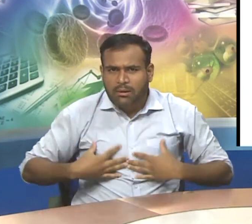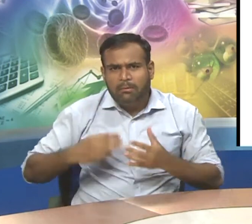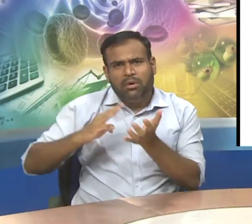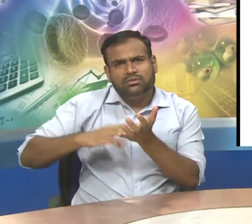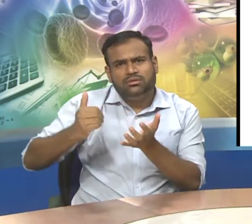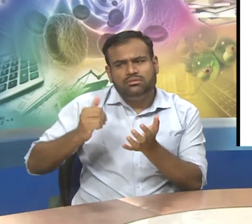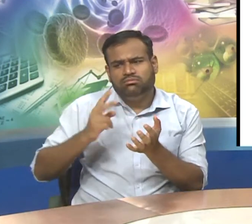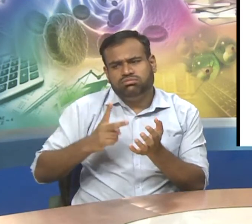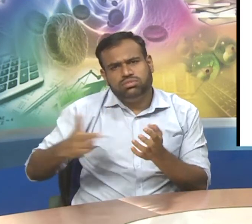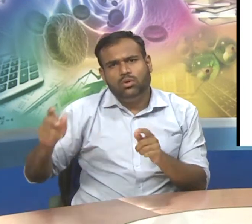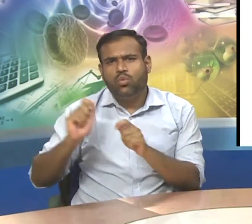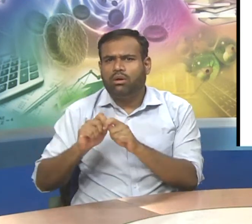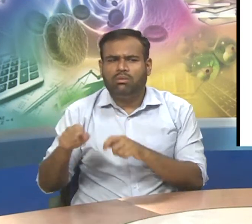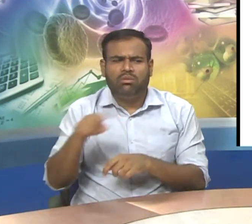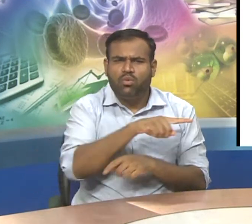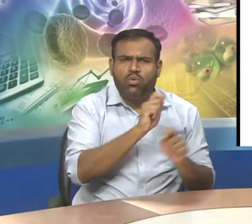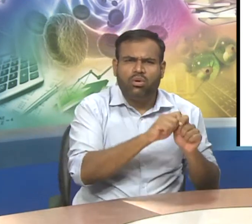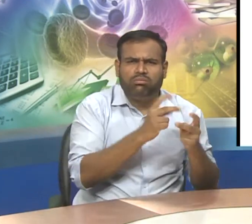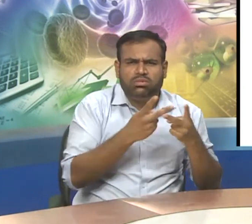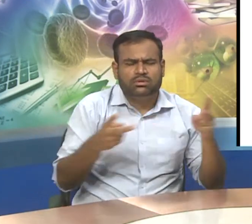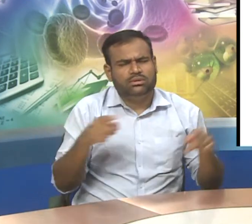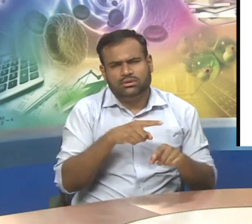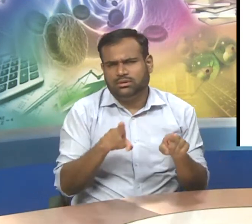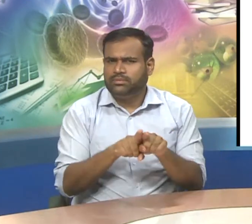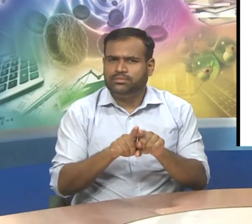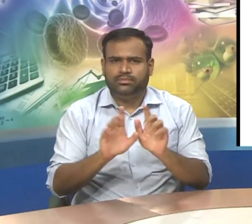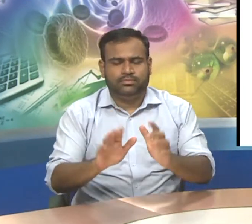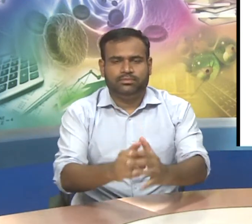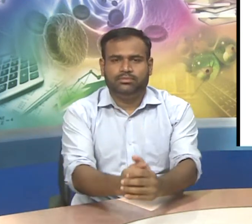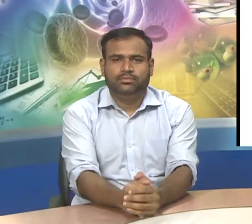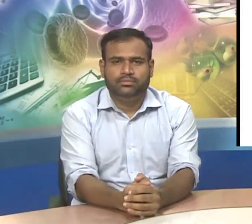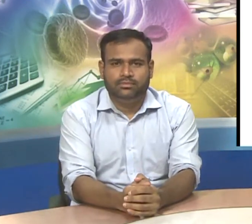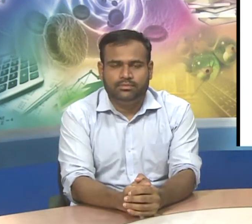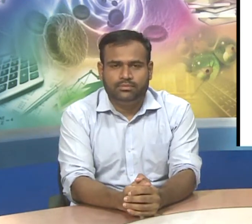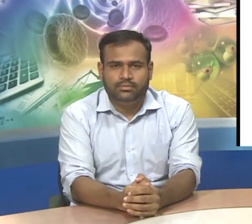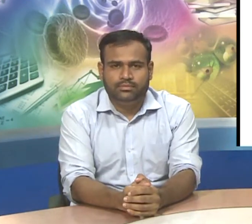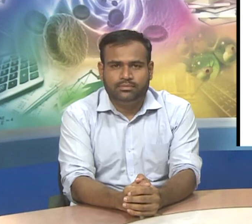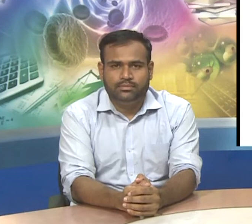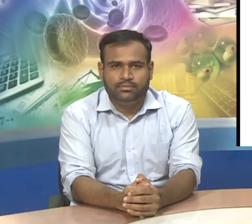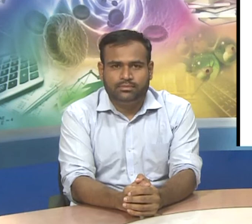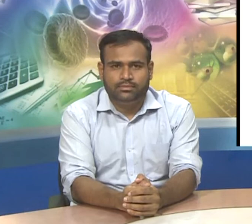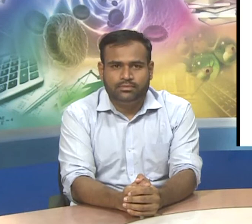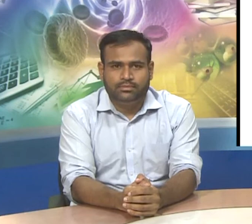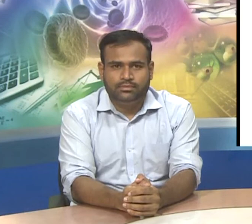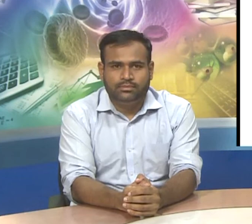as the advisor and they work in a team.